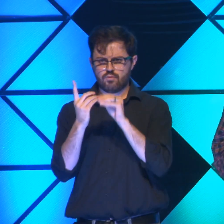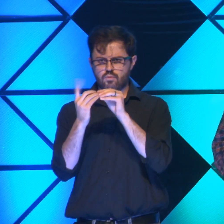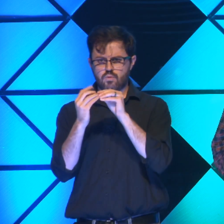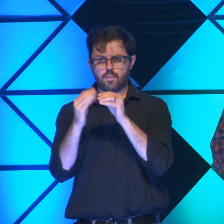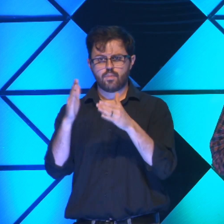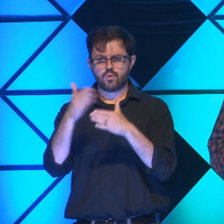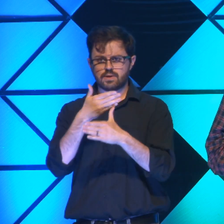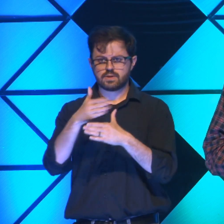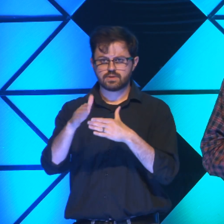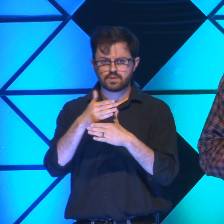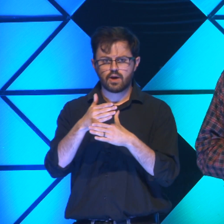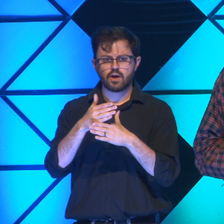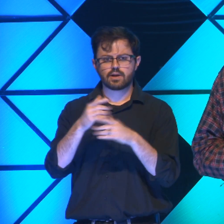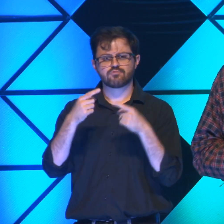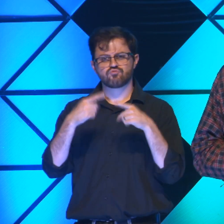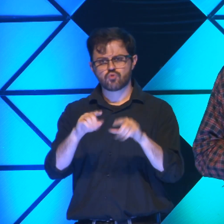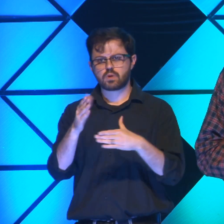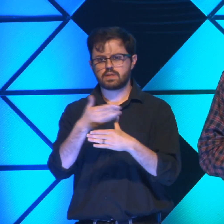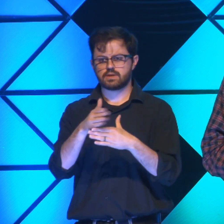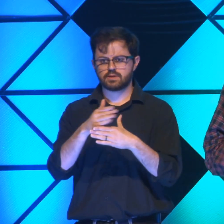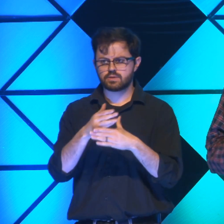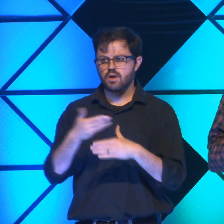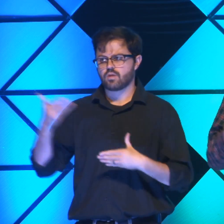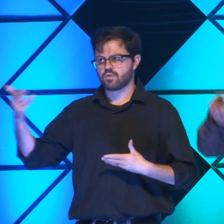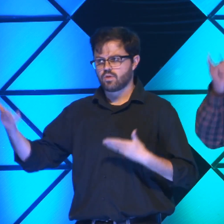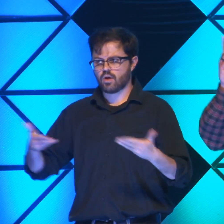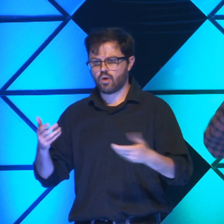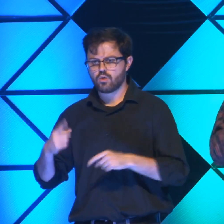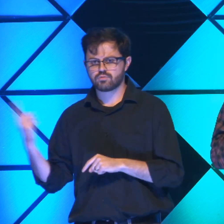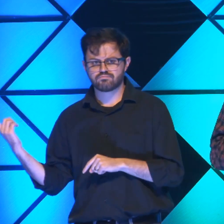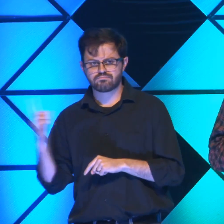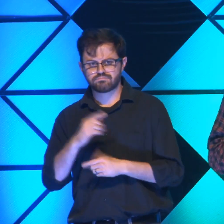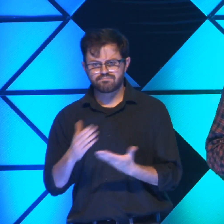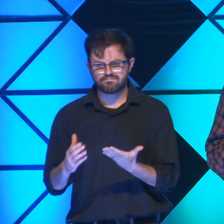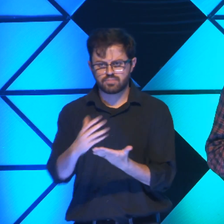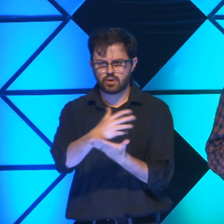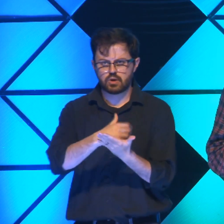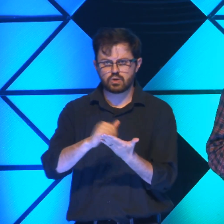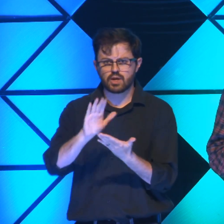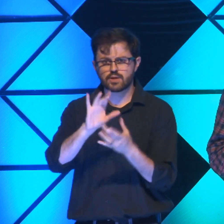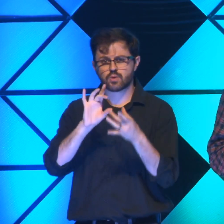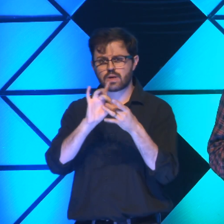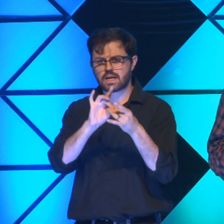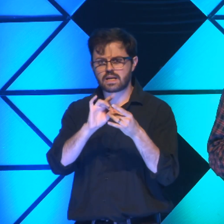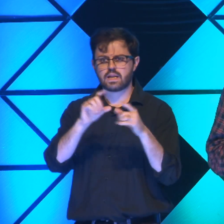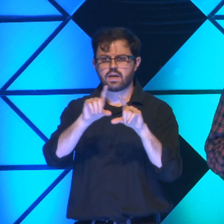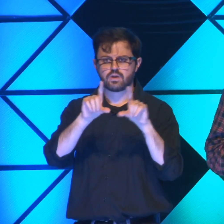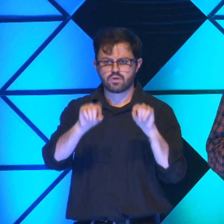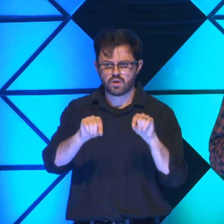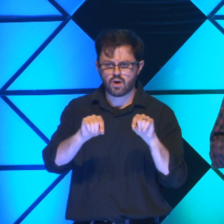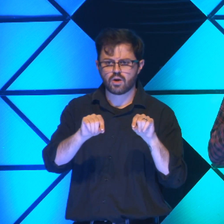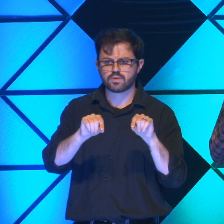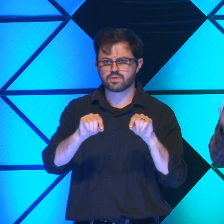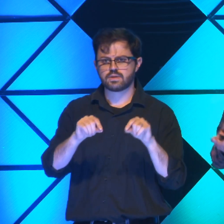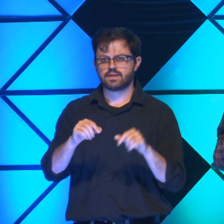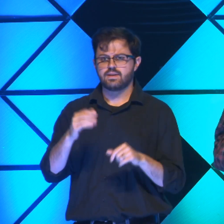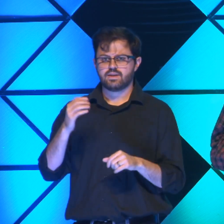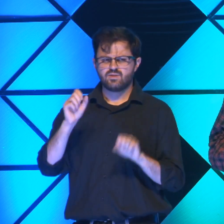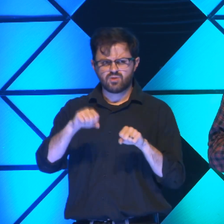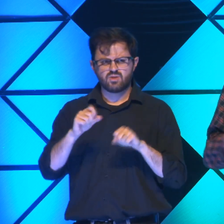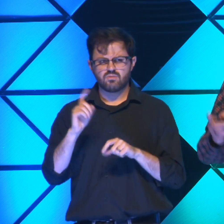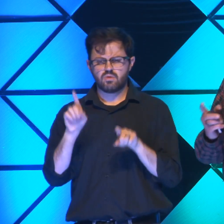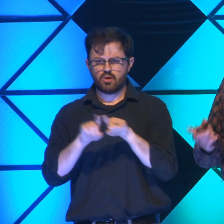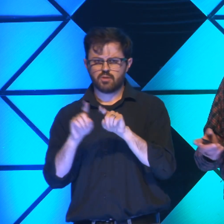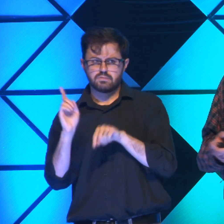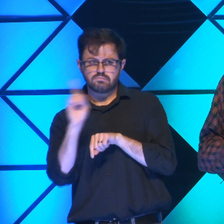and collect your Connect cards and your giving envelopes. You can also drop those off in the orange kiosk on your way out. If you're joining